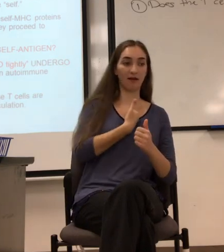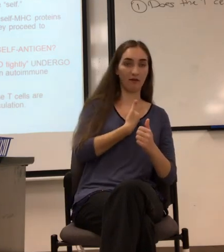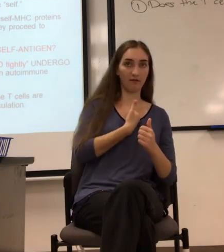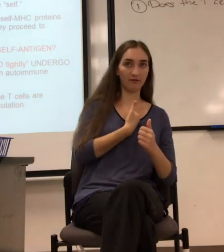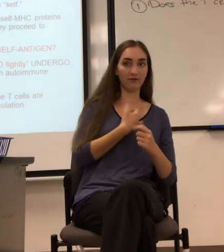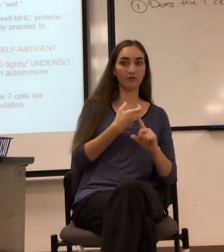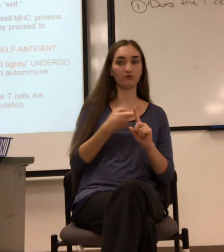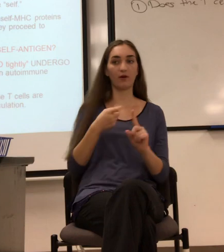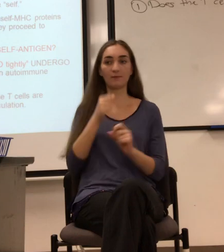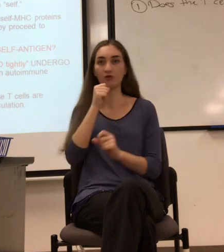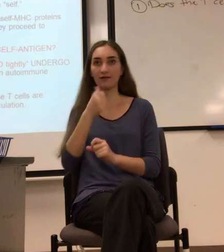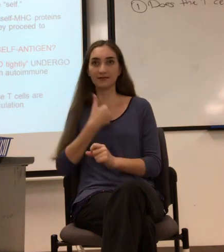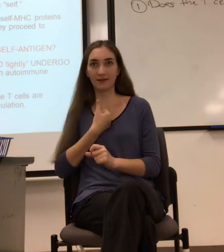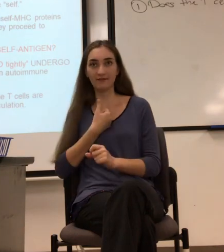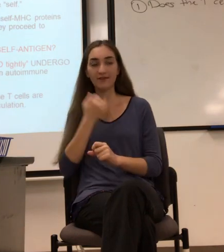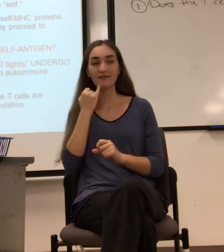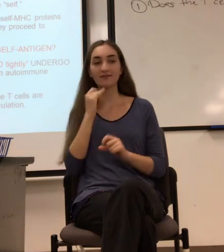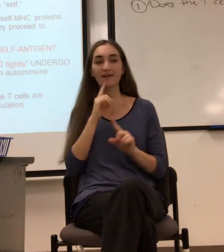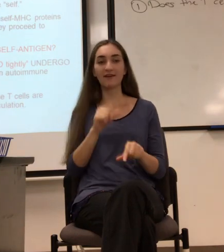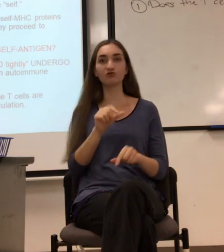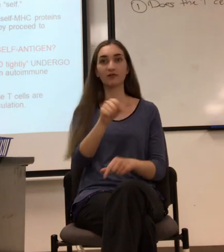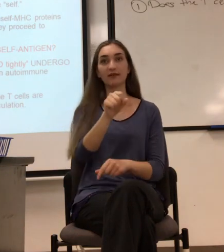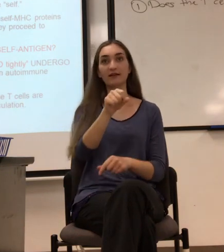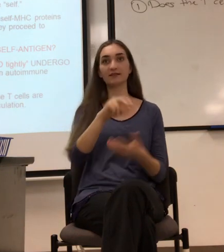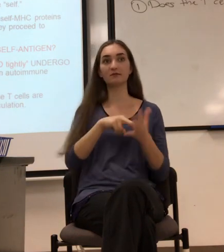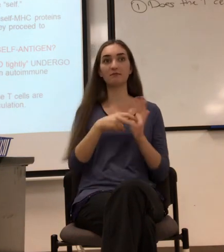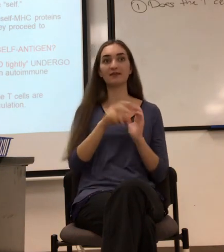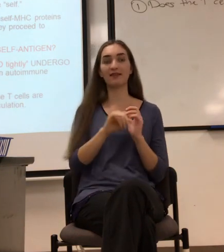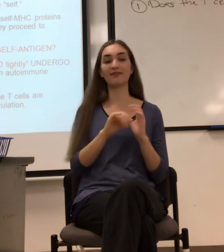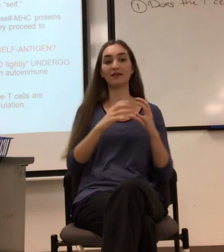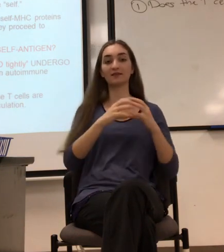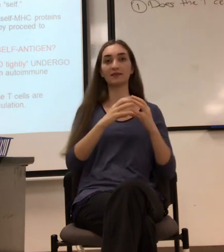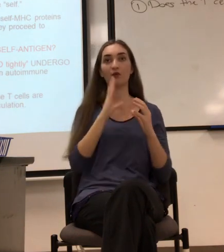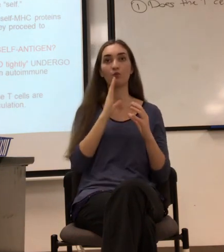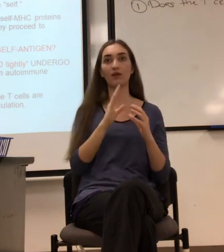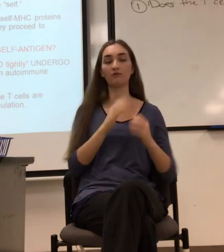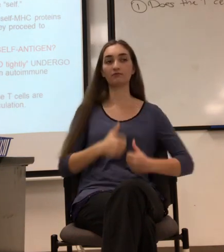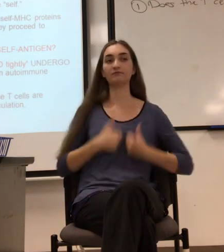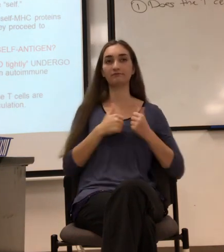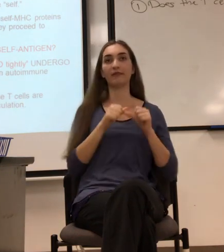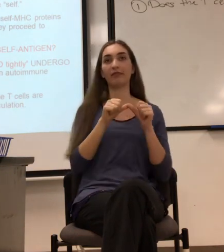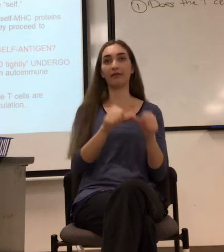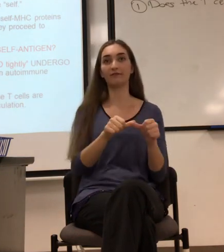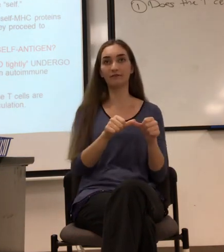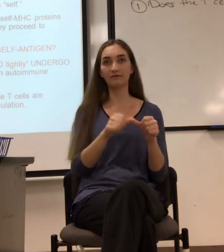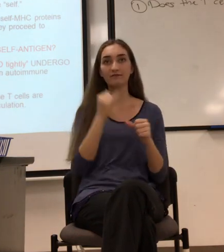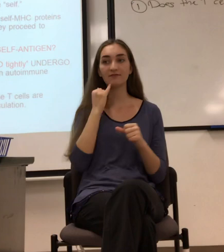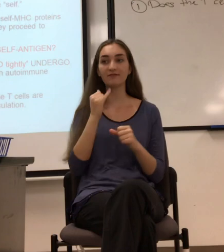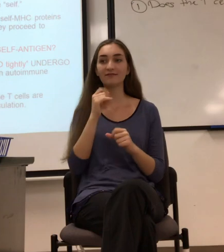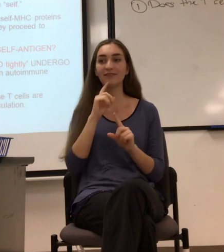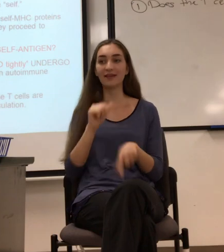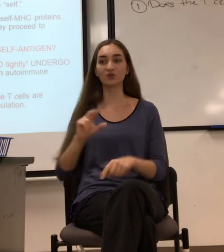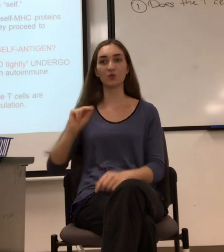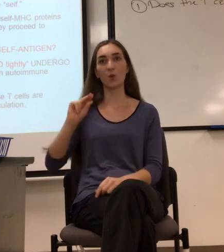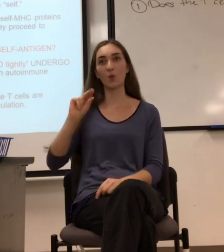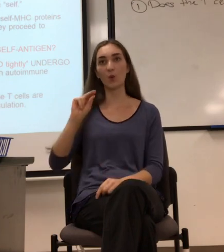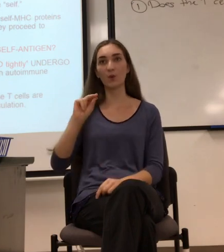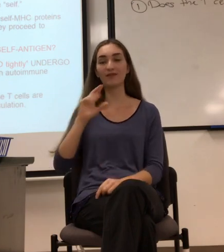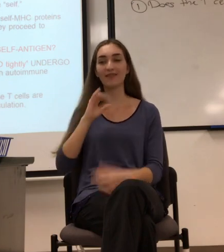self. So if the answer is yes, that cell lives. If the answer is no, it dies. It goes